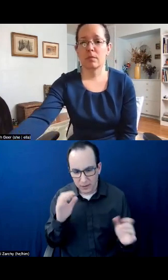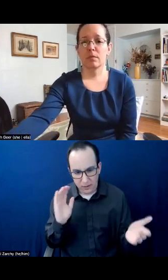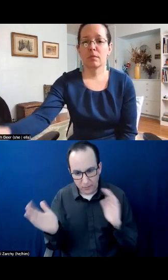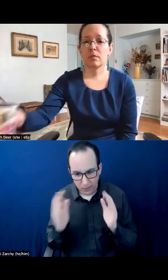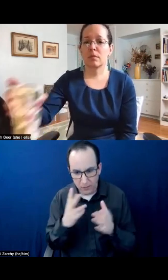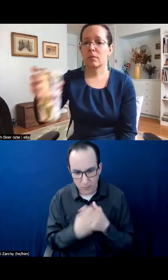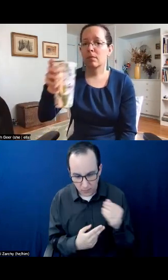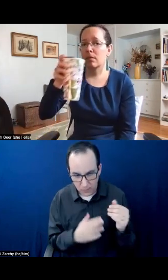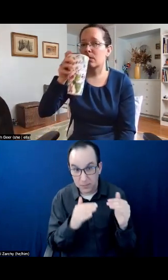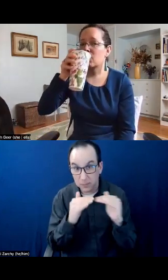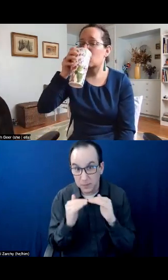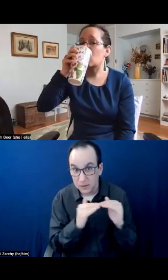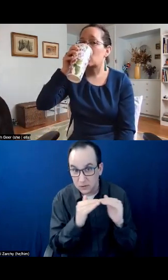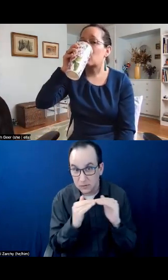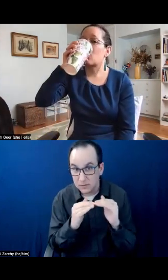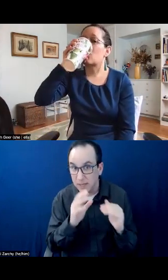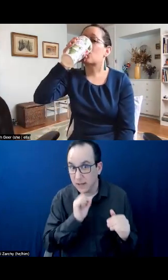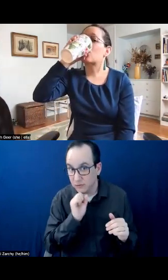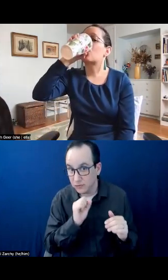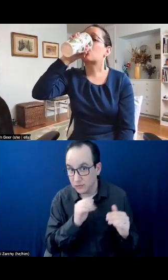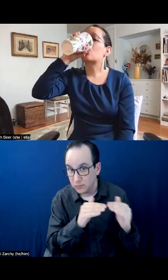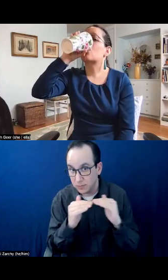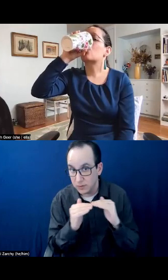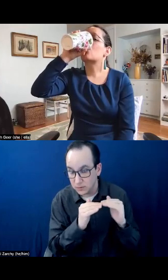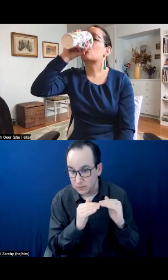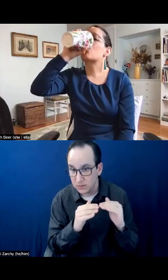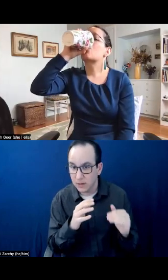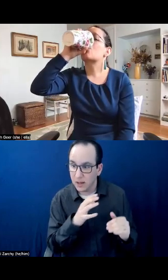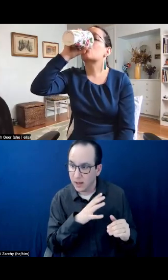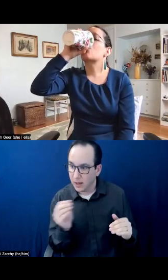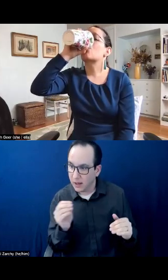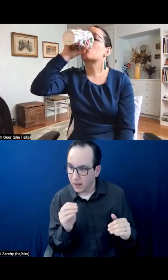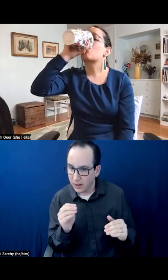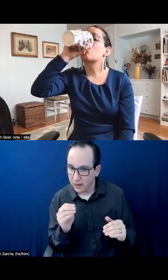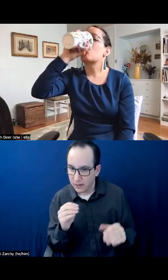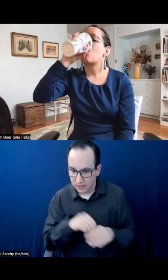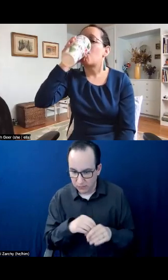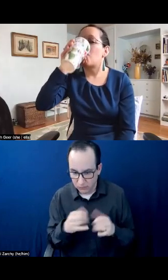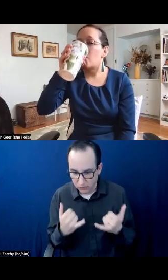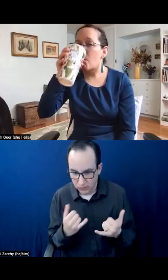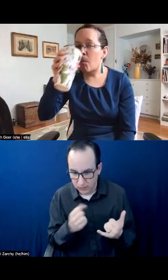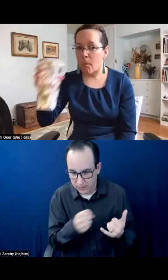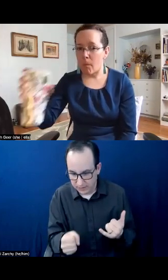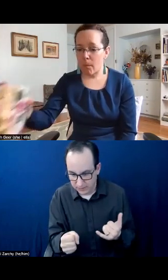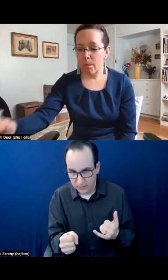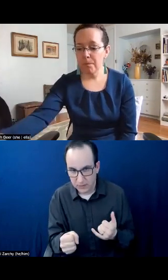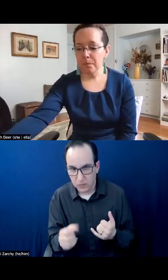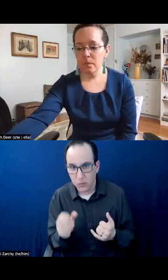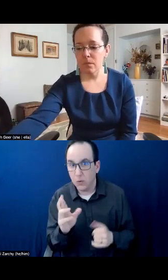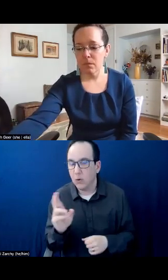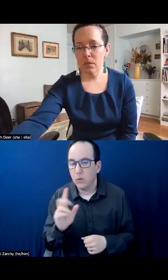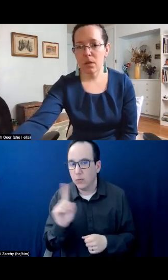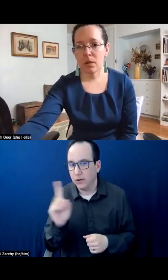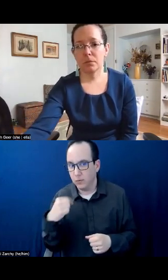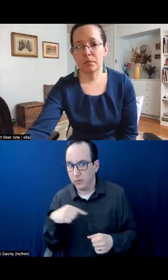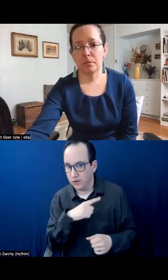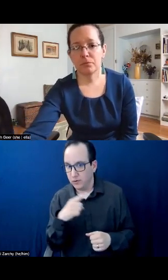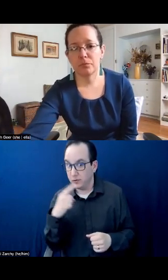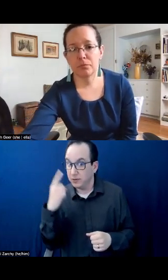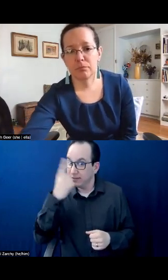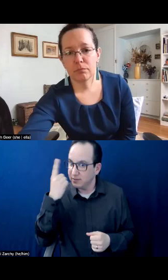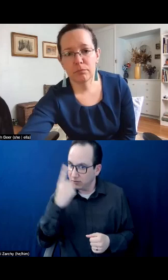Because it's important that we are able to compare both at the peer age level and in the